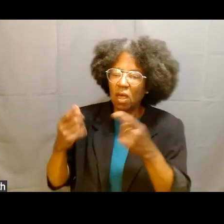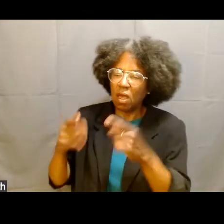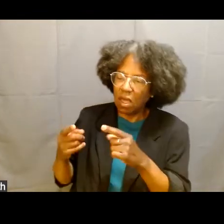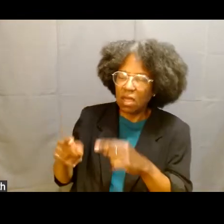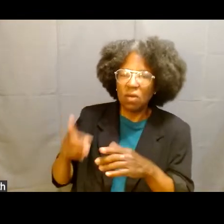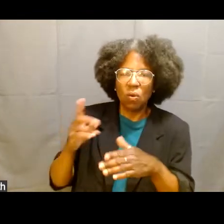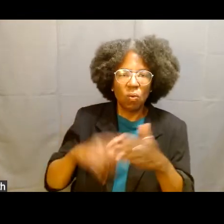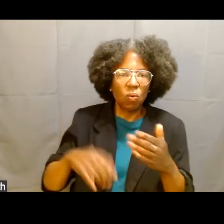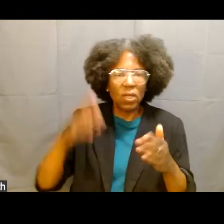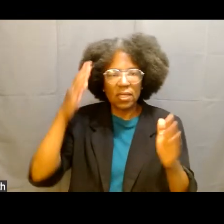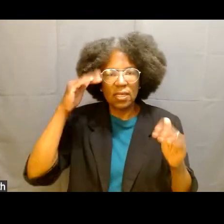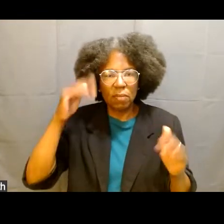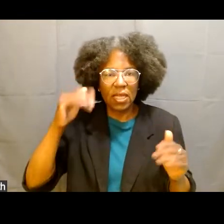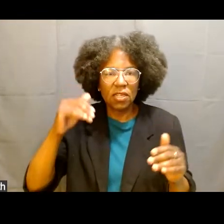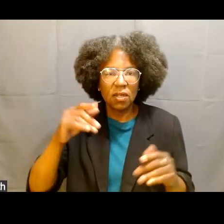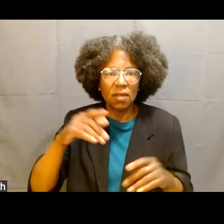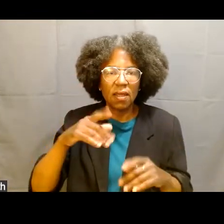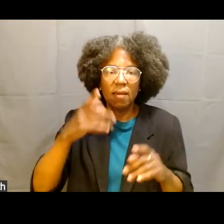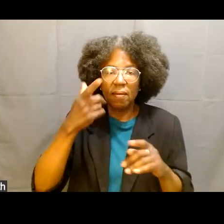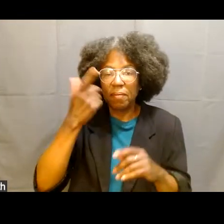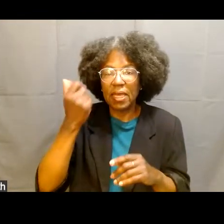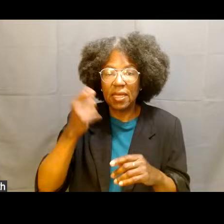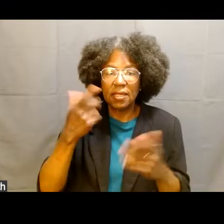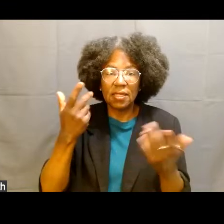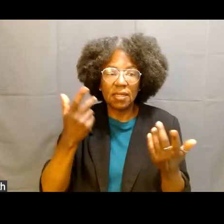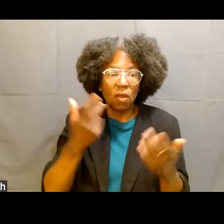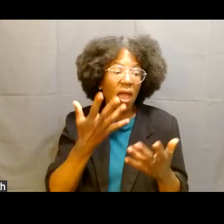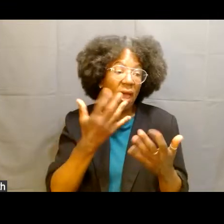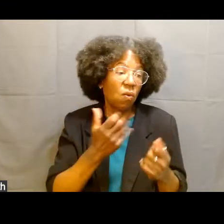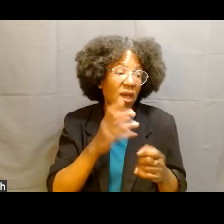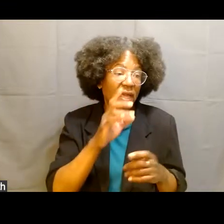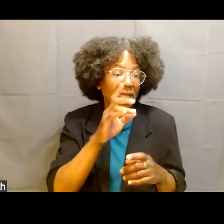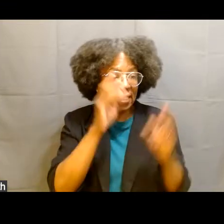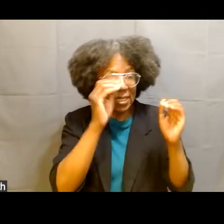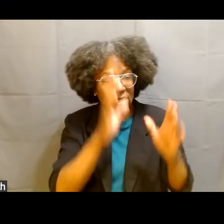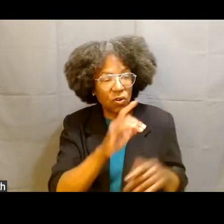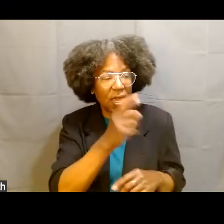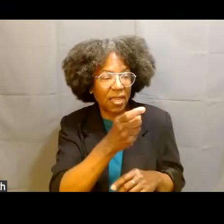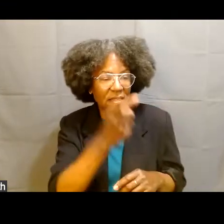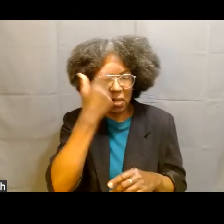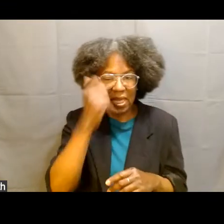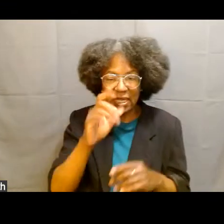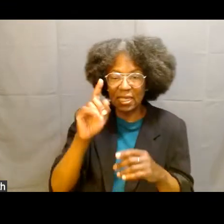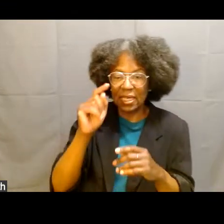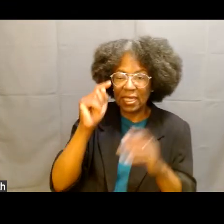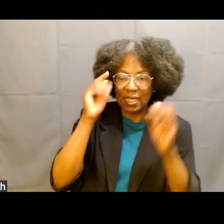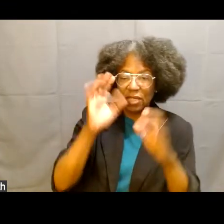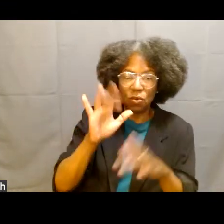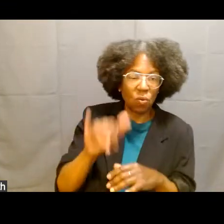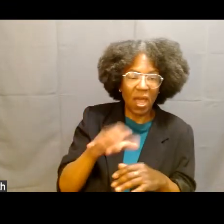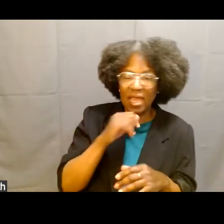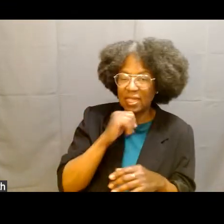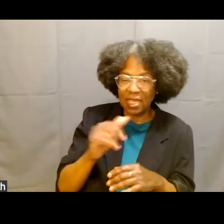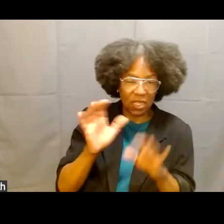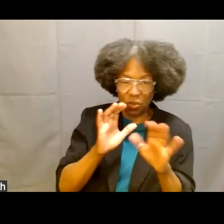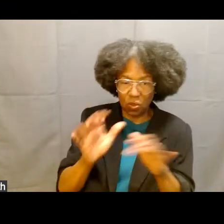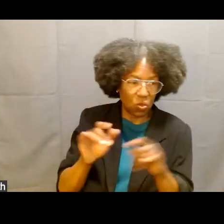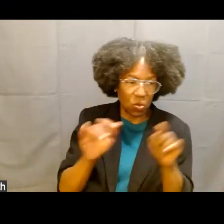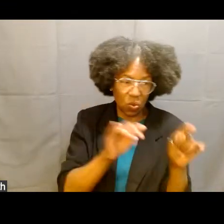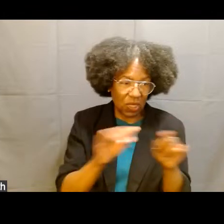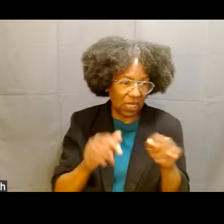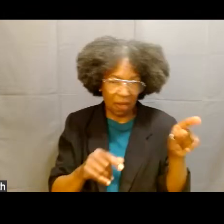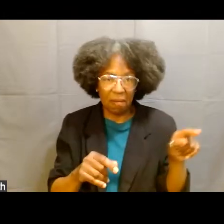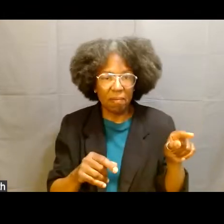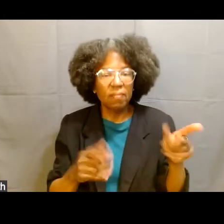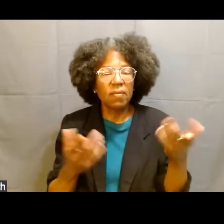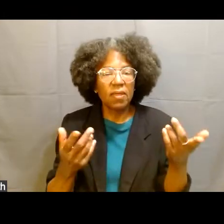of, I want teacher X because teacher Y doesn't do dot, dot, dot, dot, dot. And it's a hard thing to deal with,